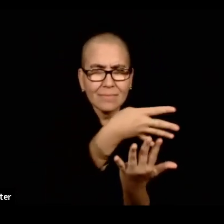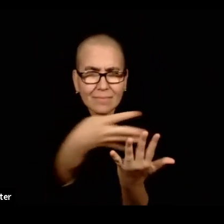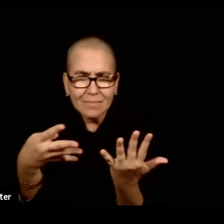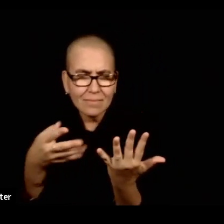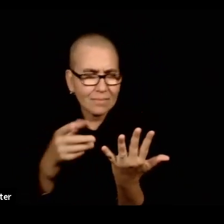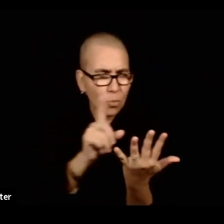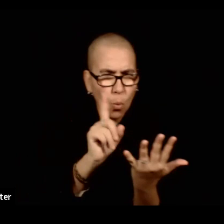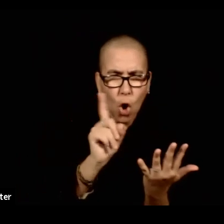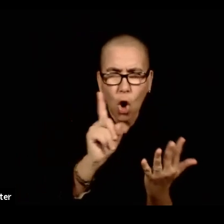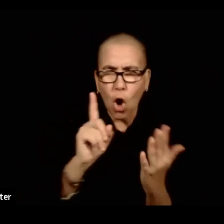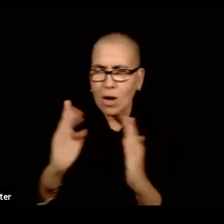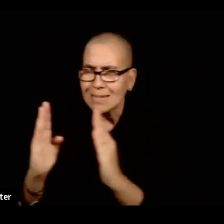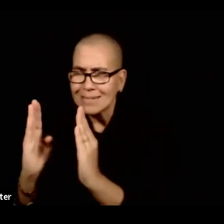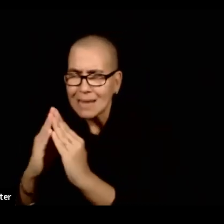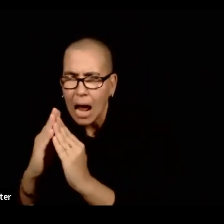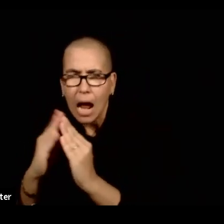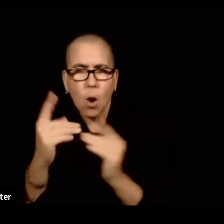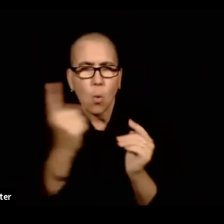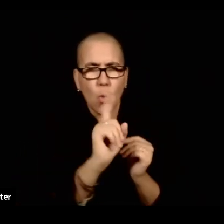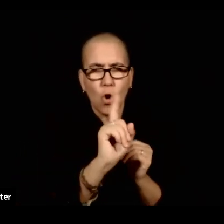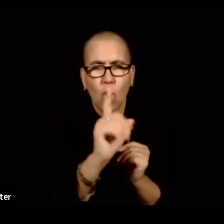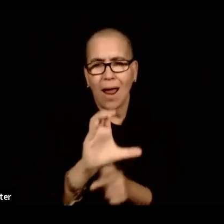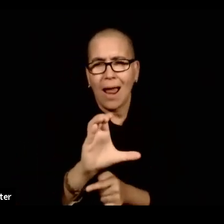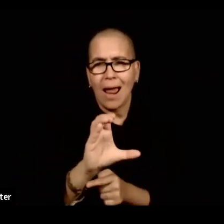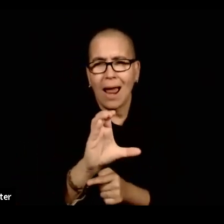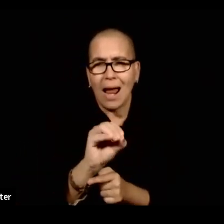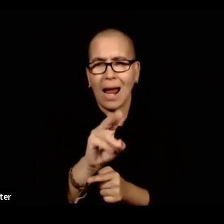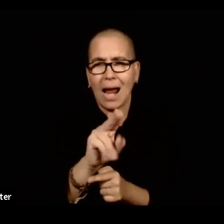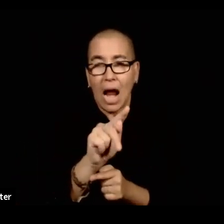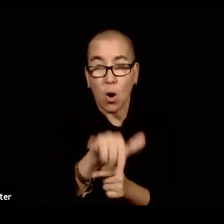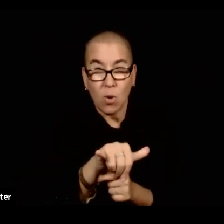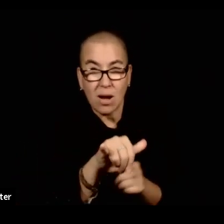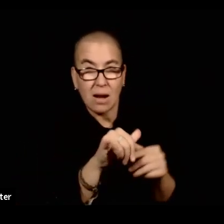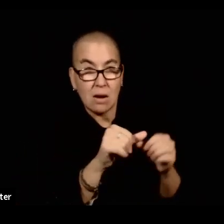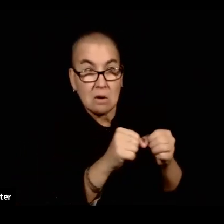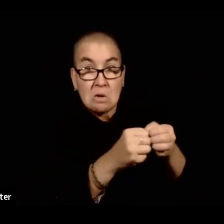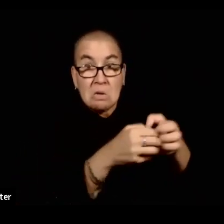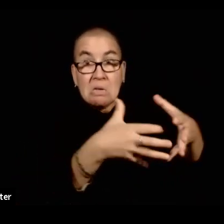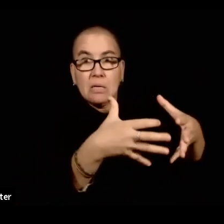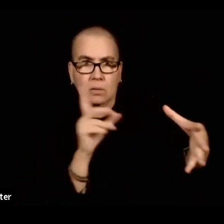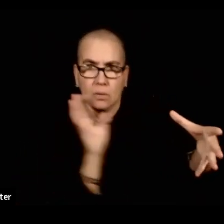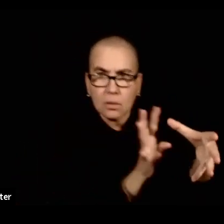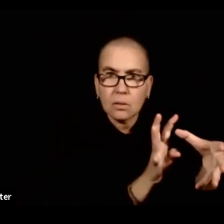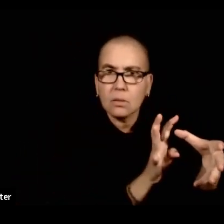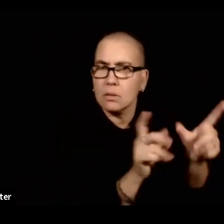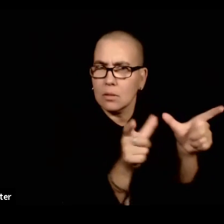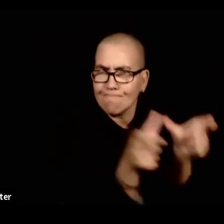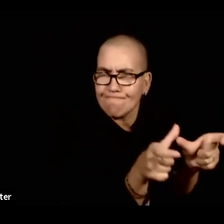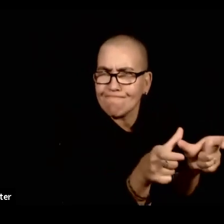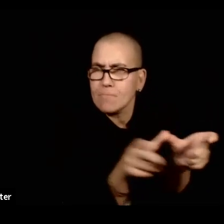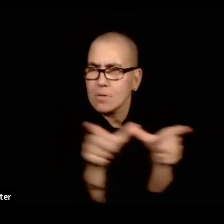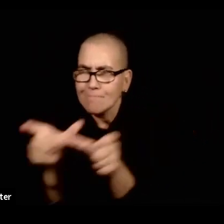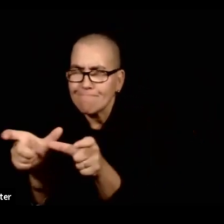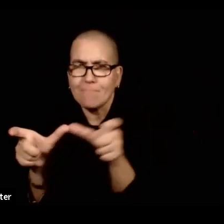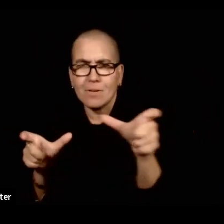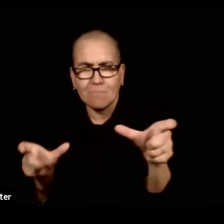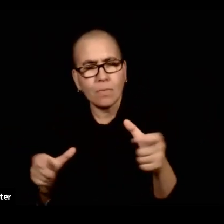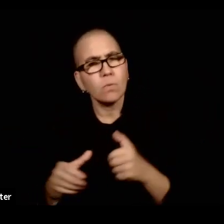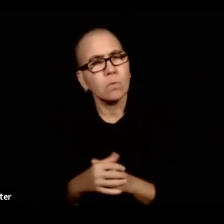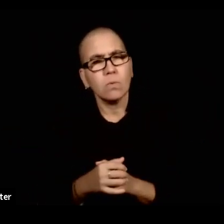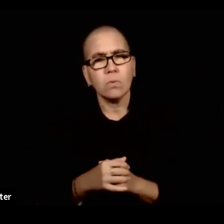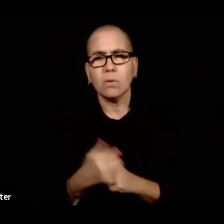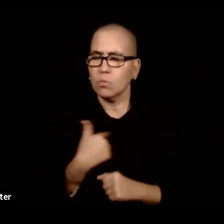the strongest evidence of risk, for example. And have really been, as you know, we've been talking about